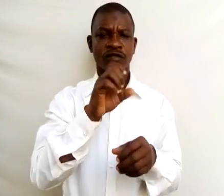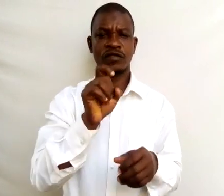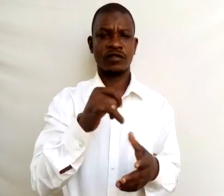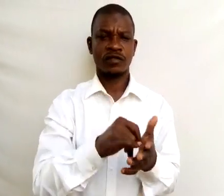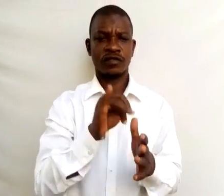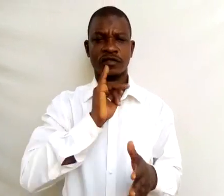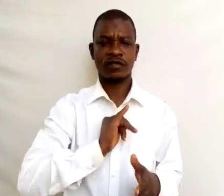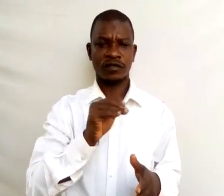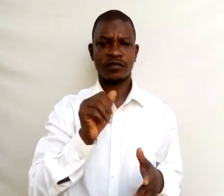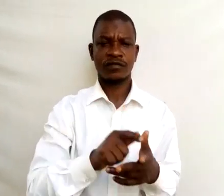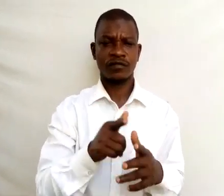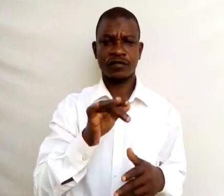Example,